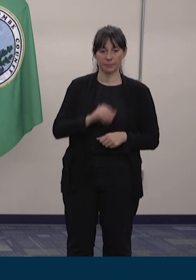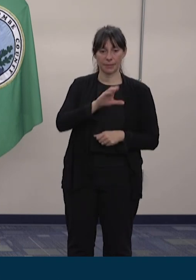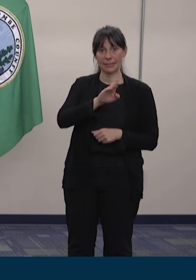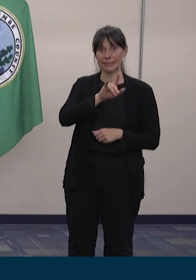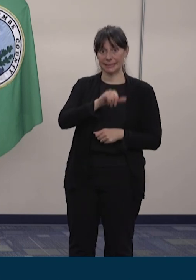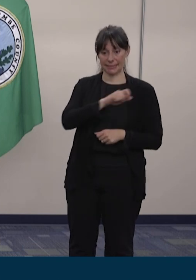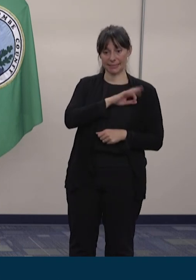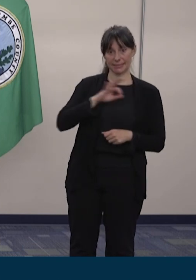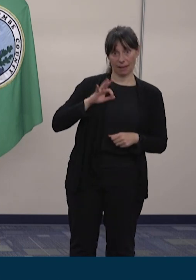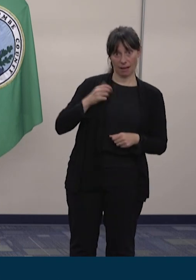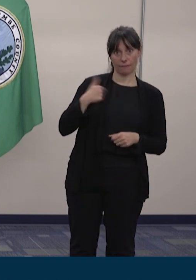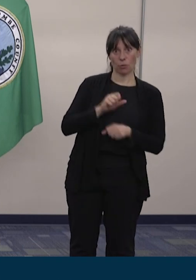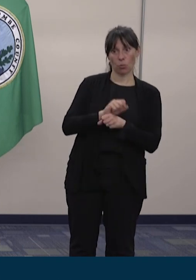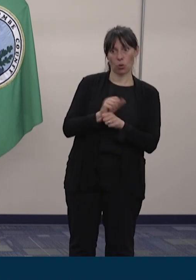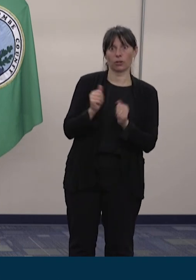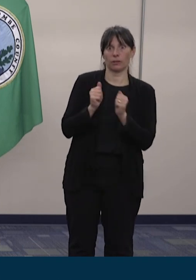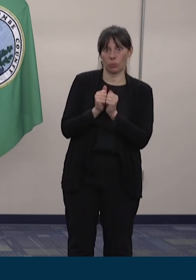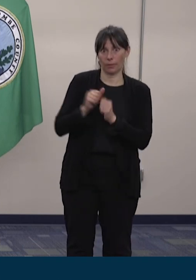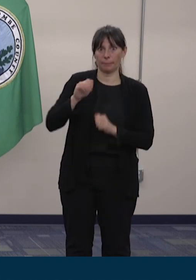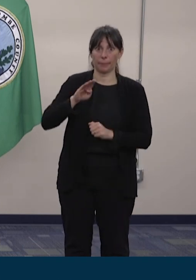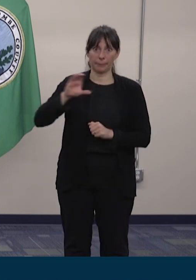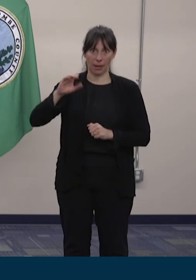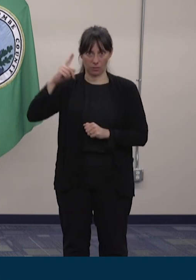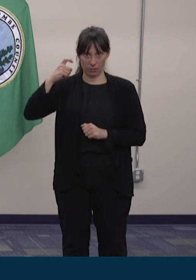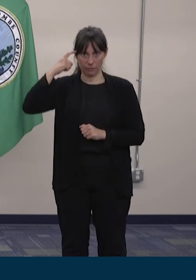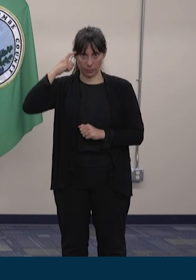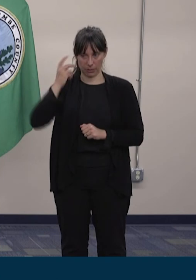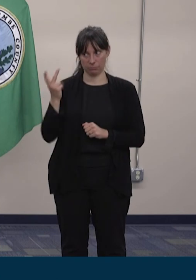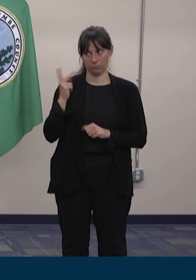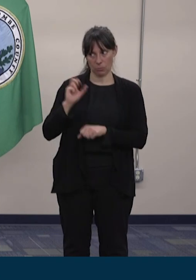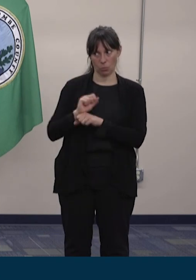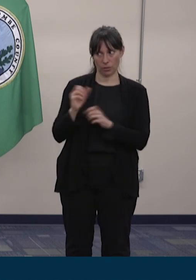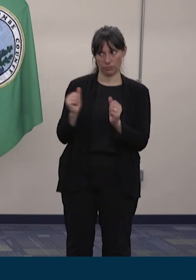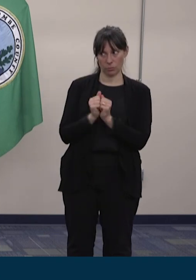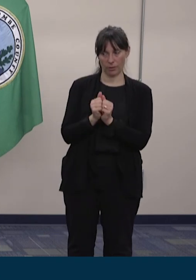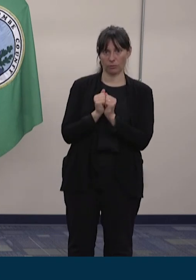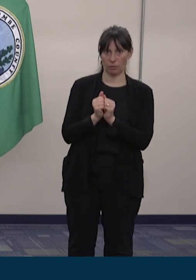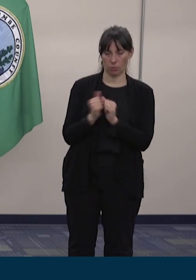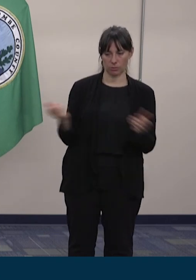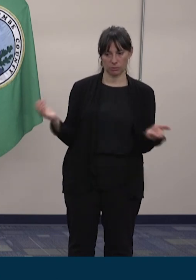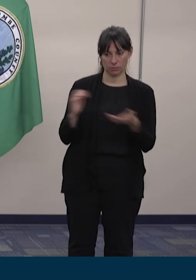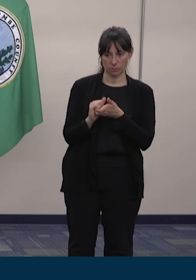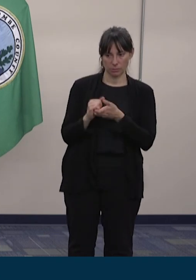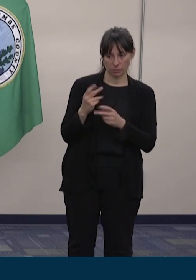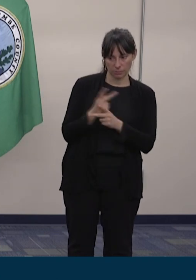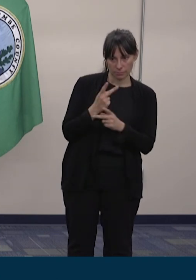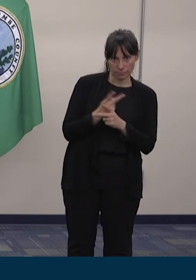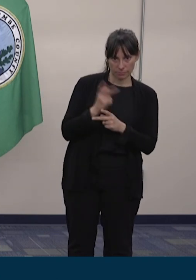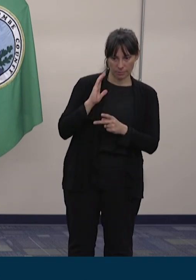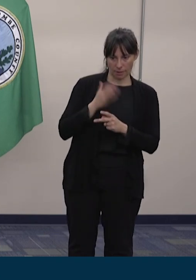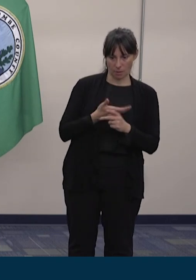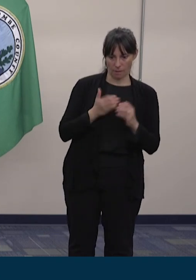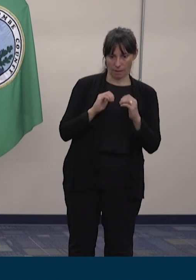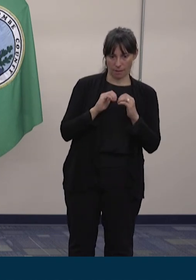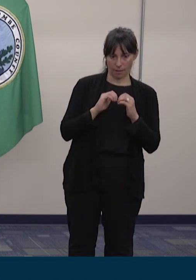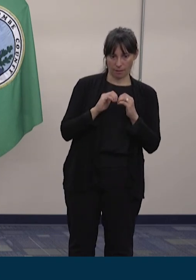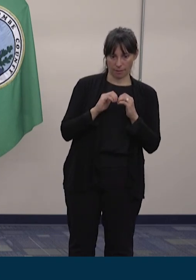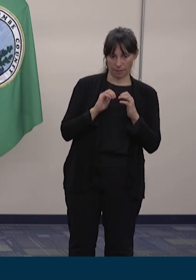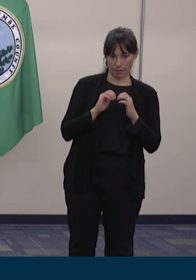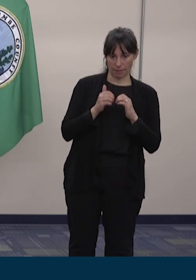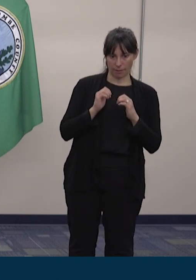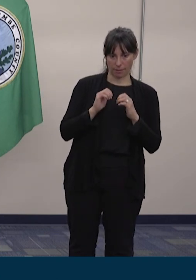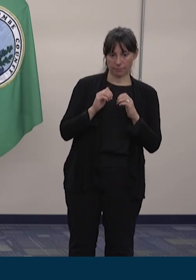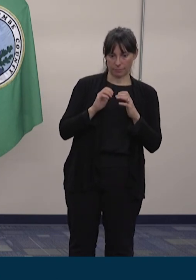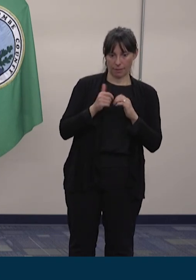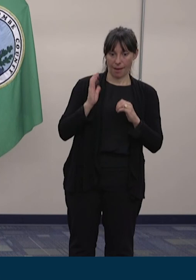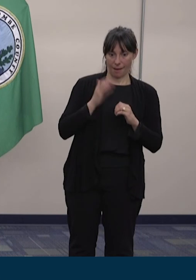trabajadores de County la health ciudad están officials trabajando muy to cerca follow the plan outlined by the governor con el as to how condado we can safely y ver reopen. qué pautas